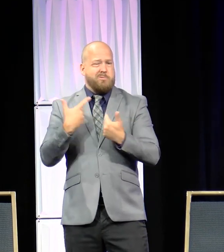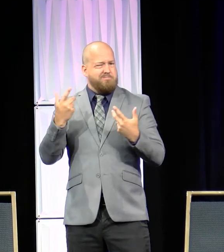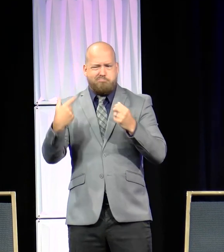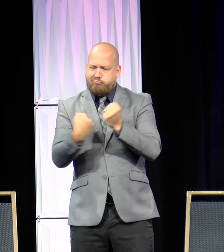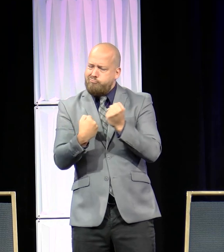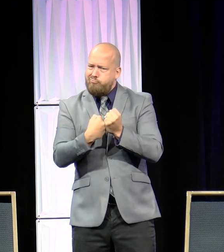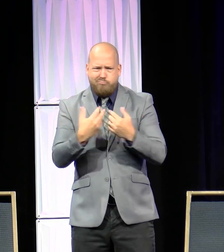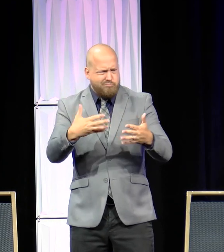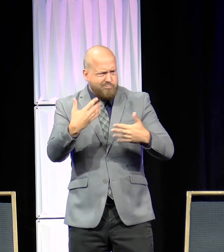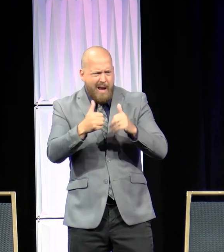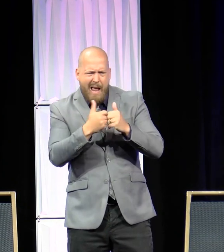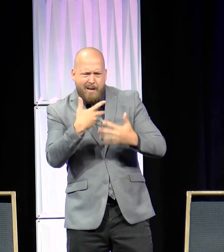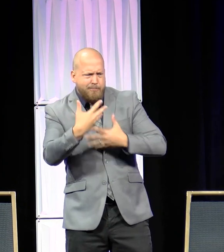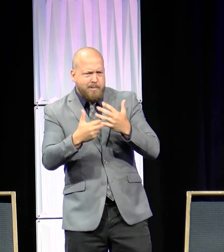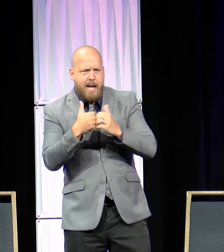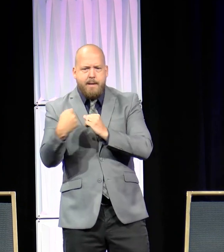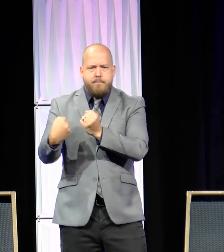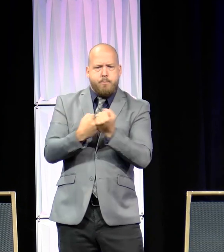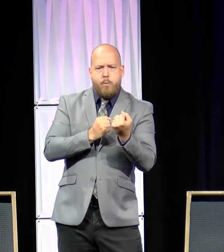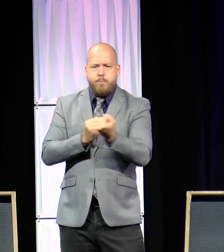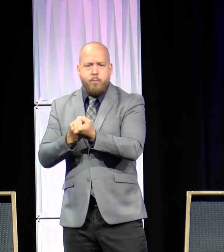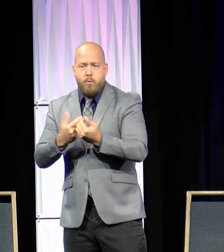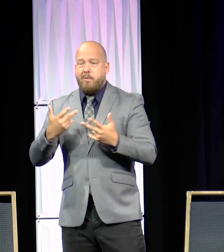that were in our way.